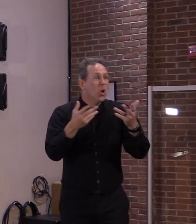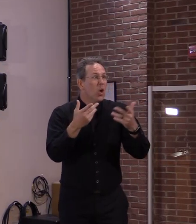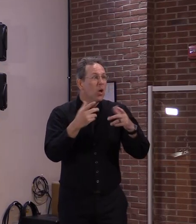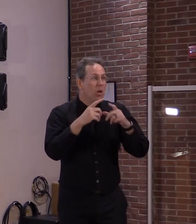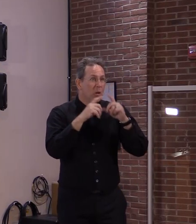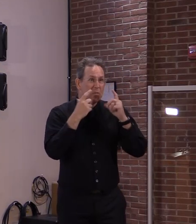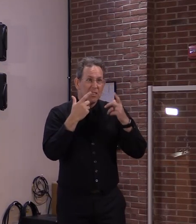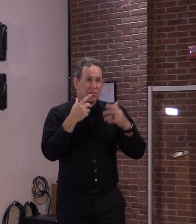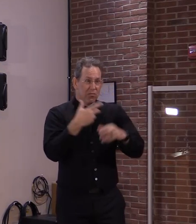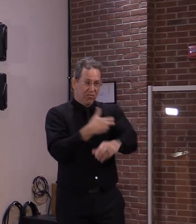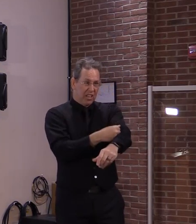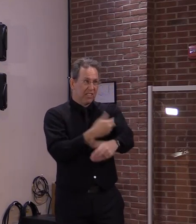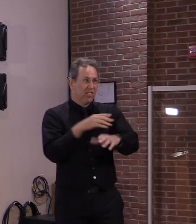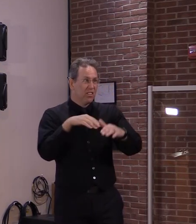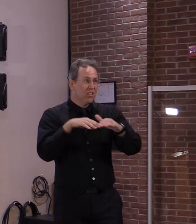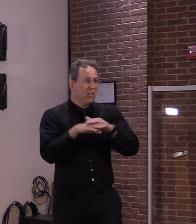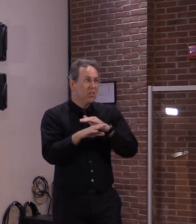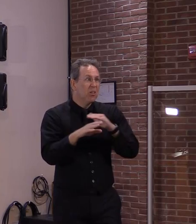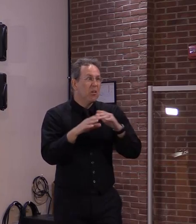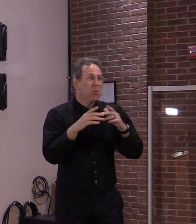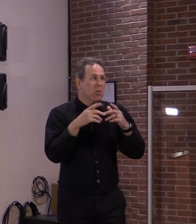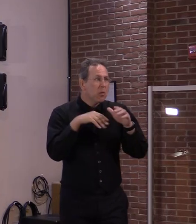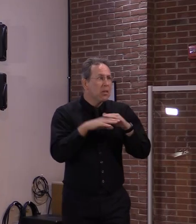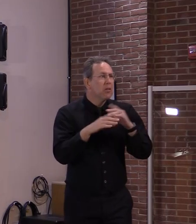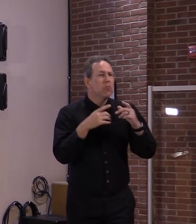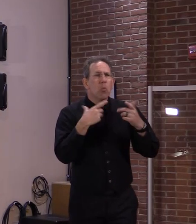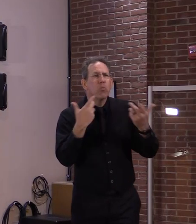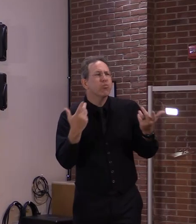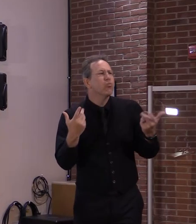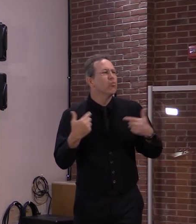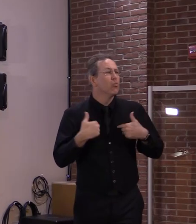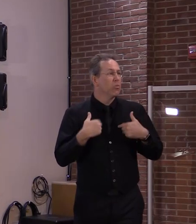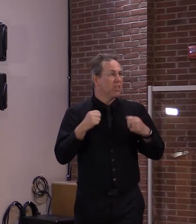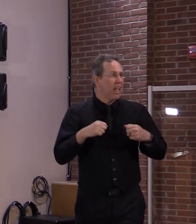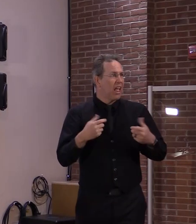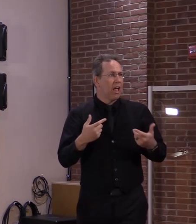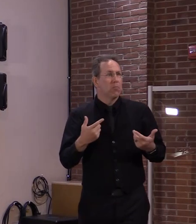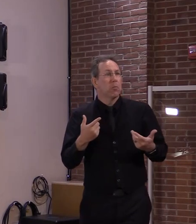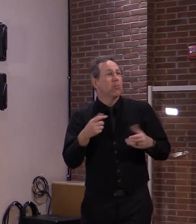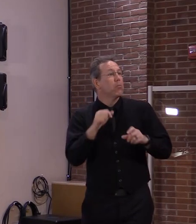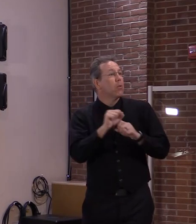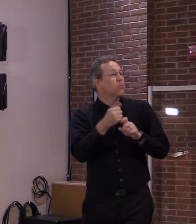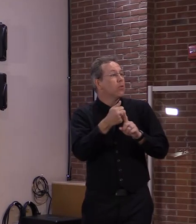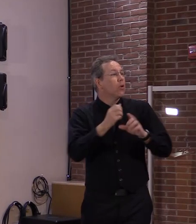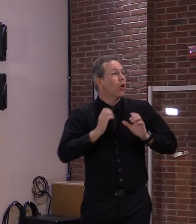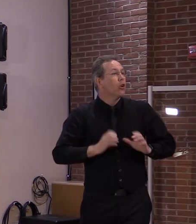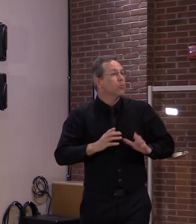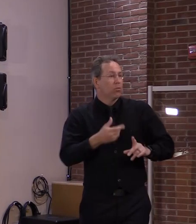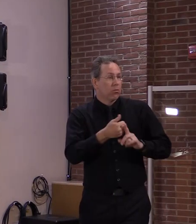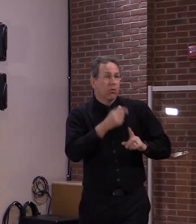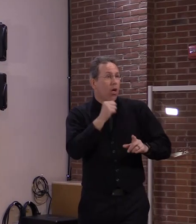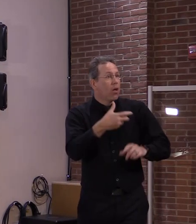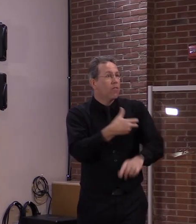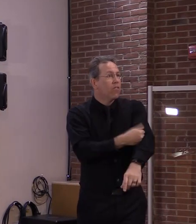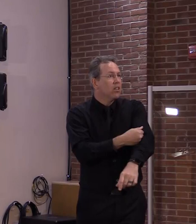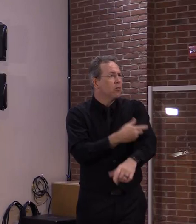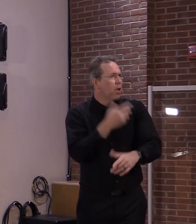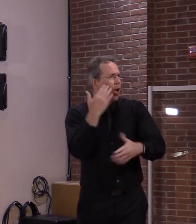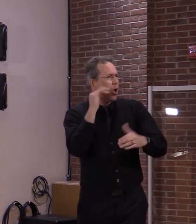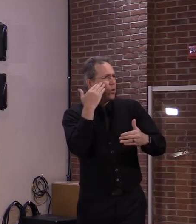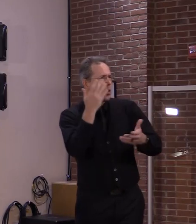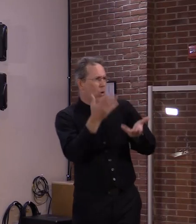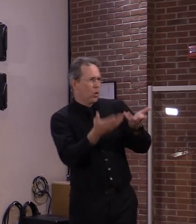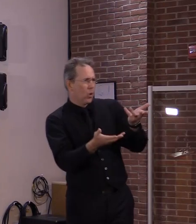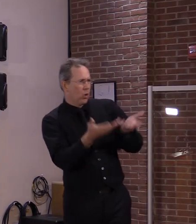individuals handling these encounters with potential customers or others who aren't vaccinated? Do you think there'll be businesses who are